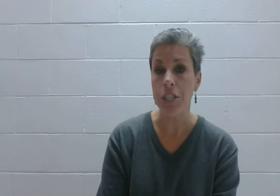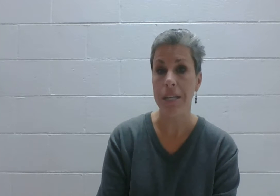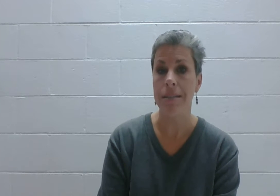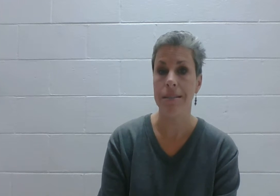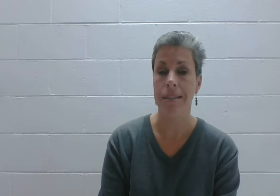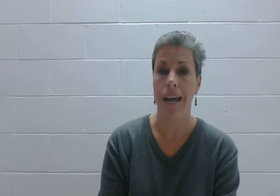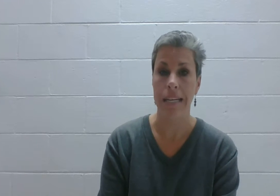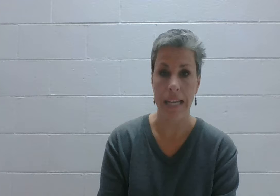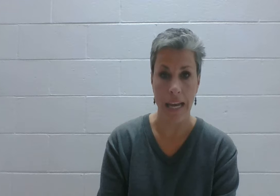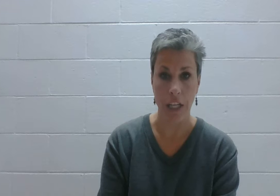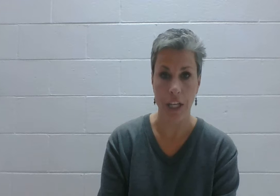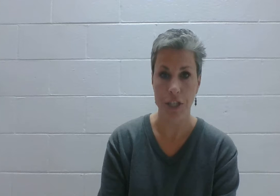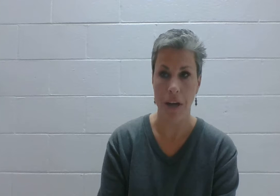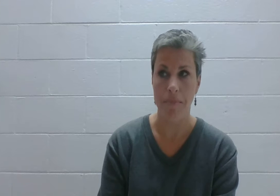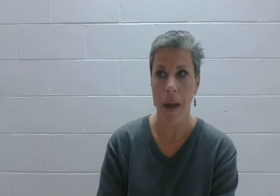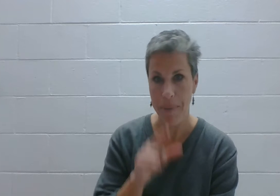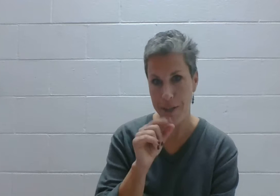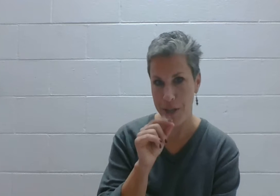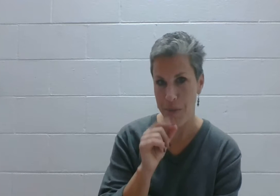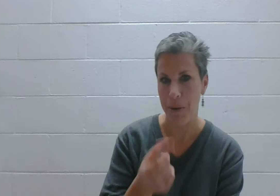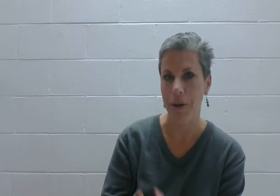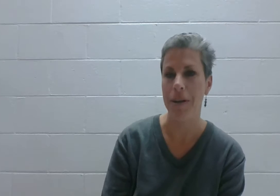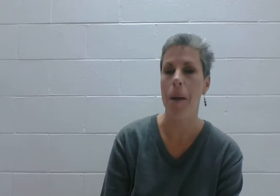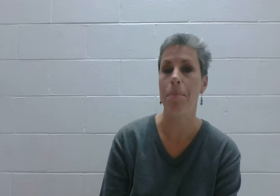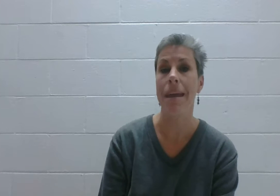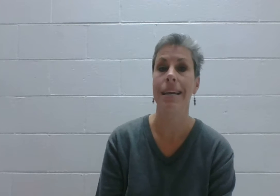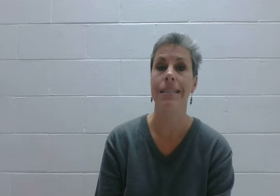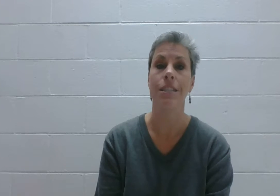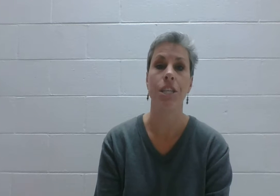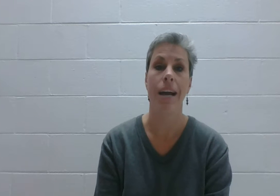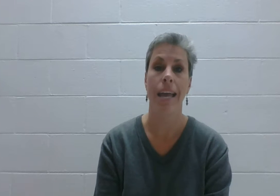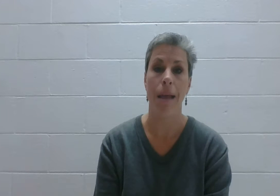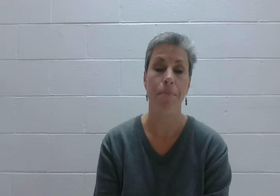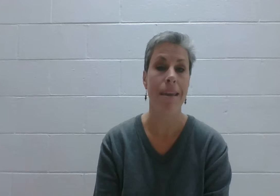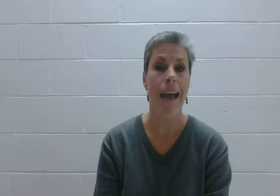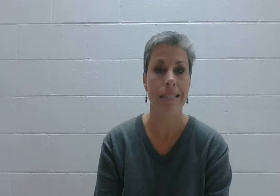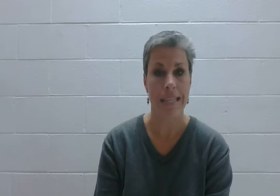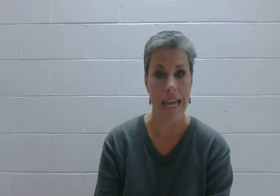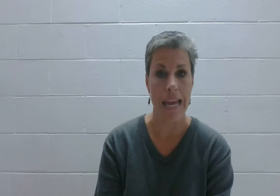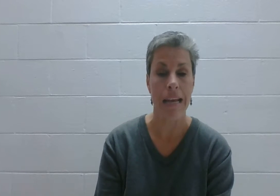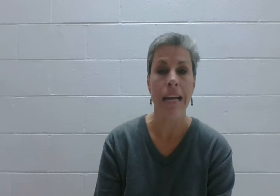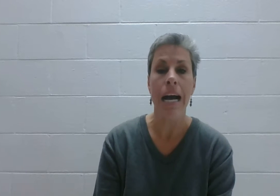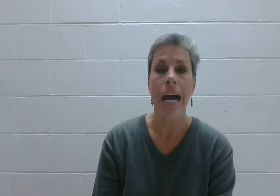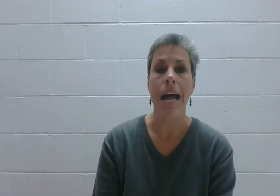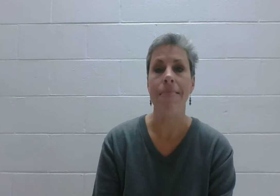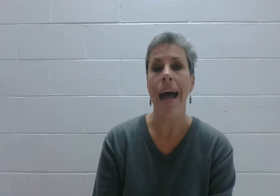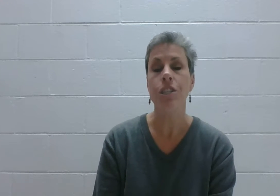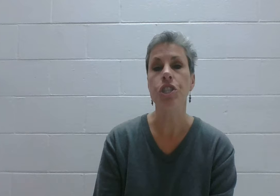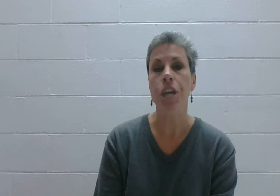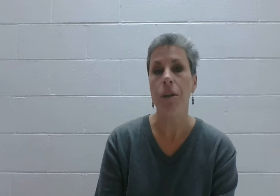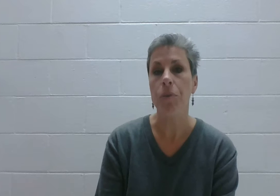Pidgin Signed English, not Pigeon the bird, Pidgin, PSE. And that's